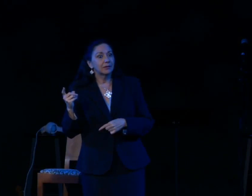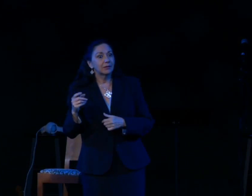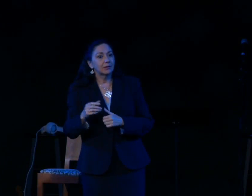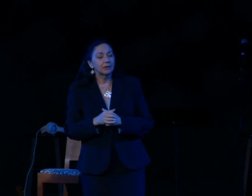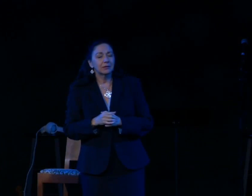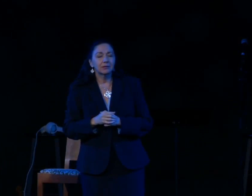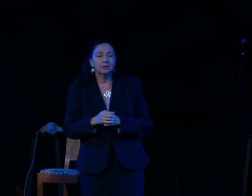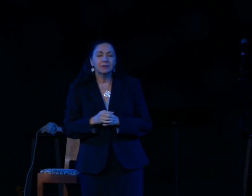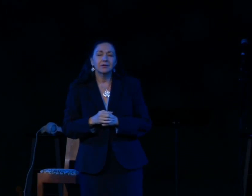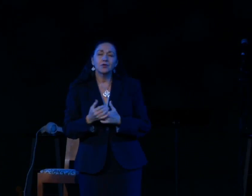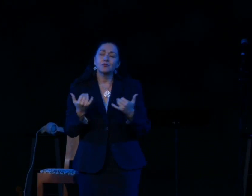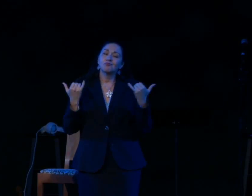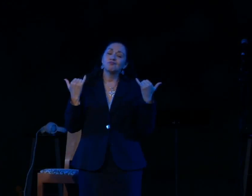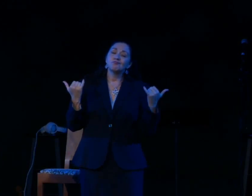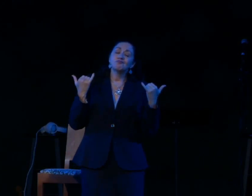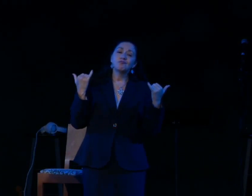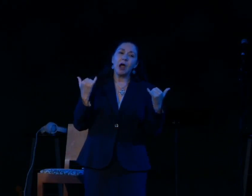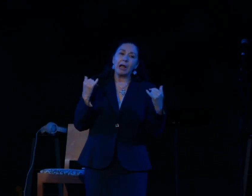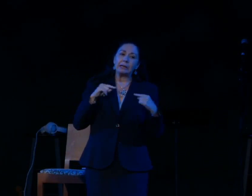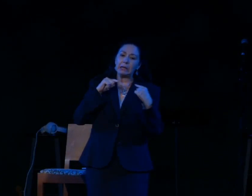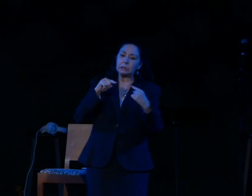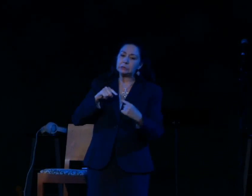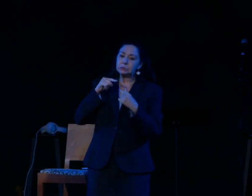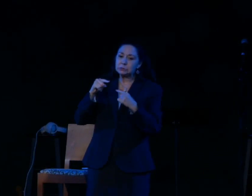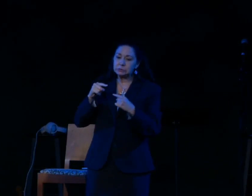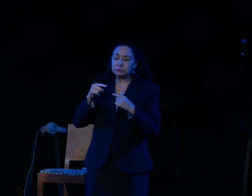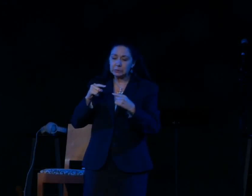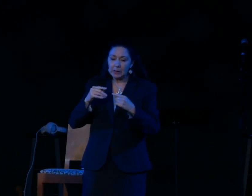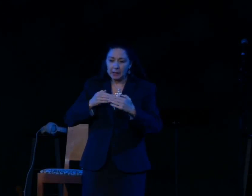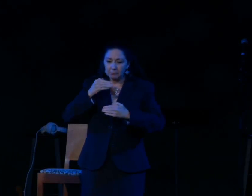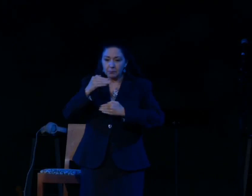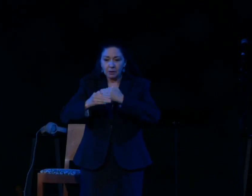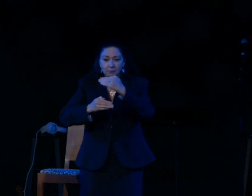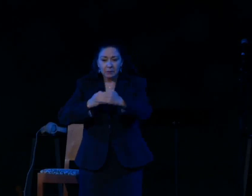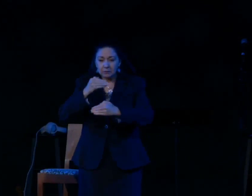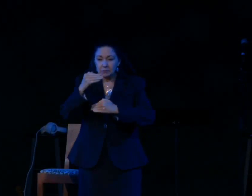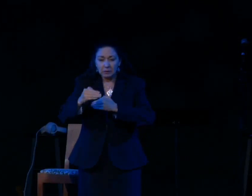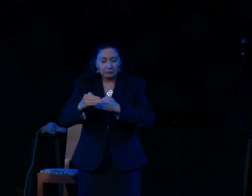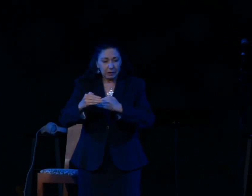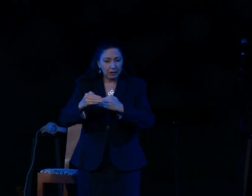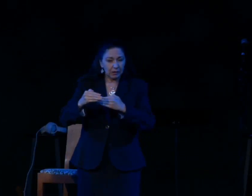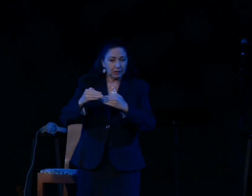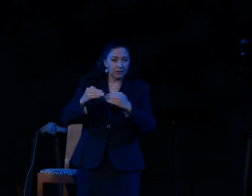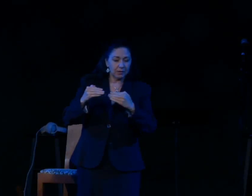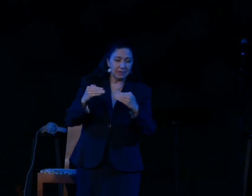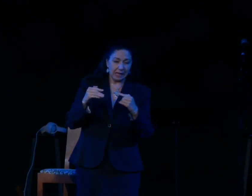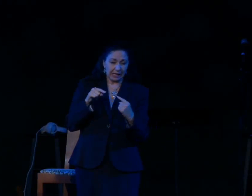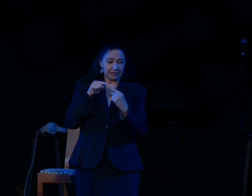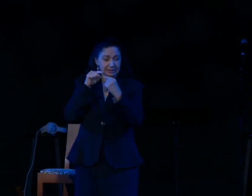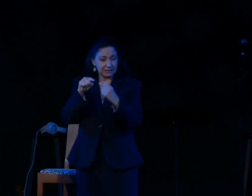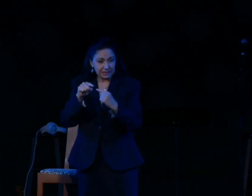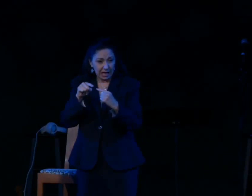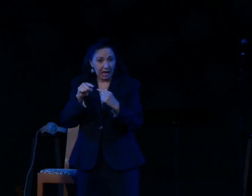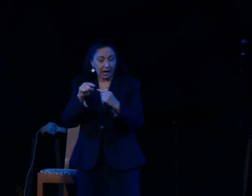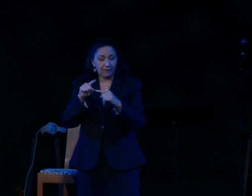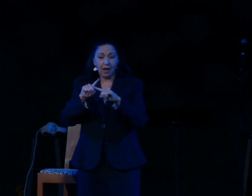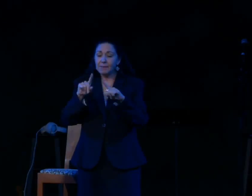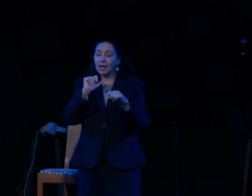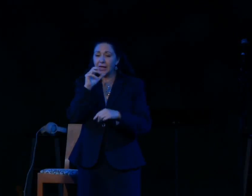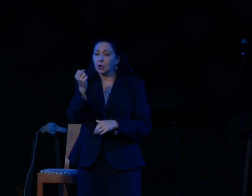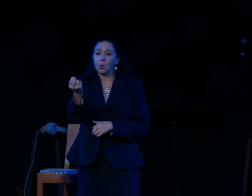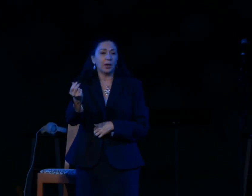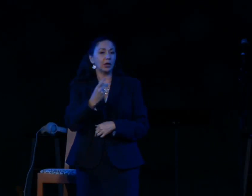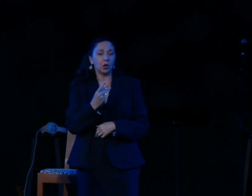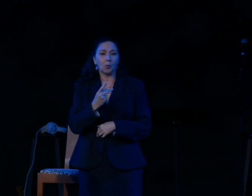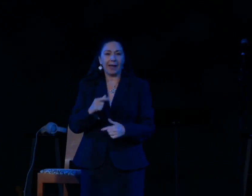Friends, these are difficult times. The way ahead of us is difficult to understand and to navigate, but I am not willing to go back to a homeland of